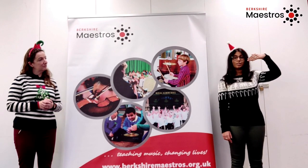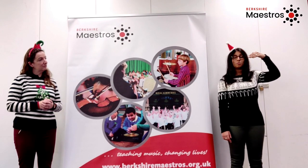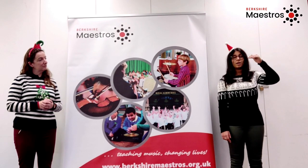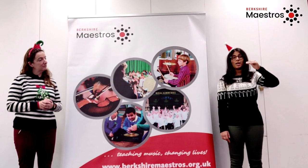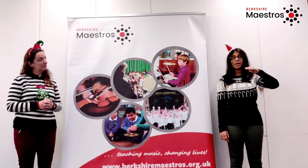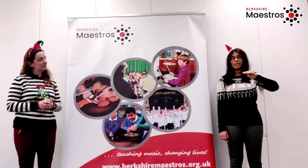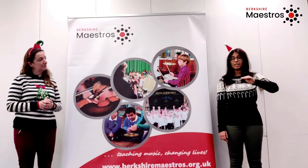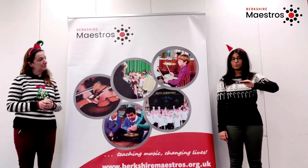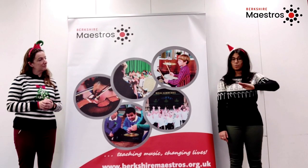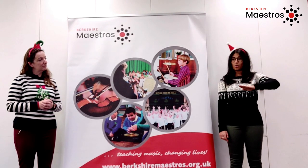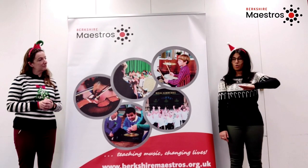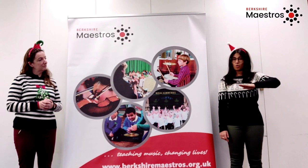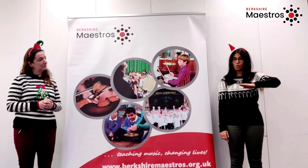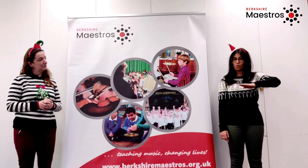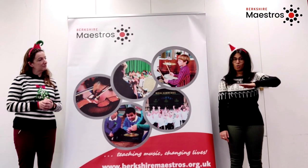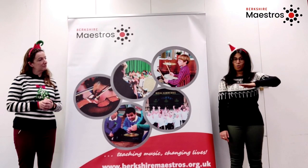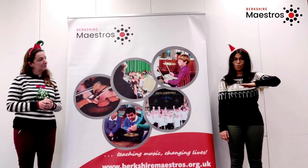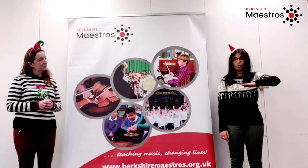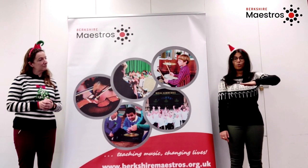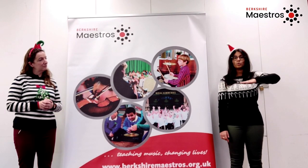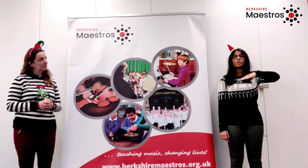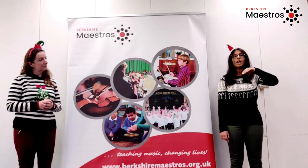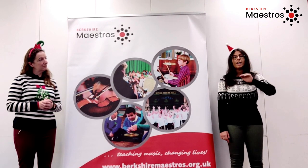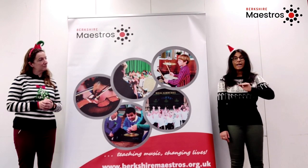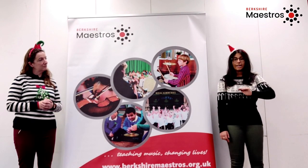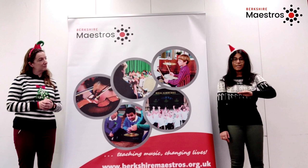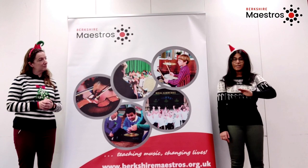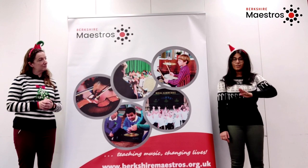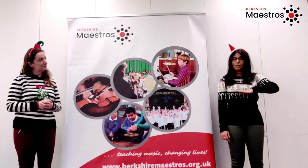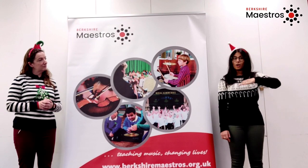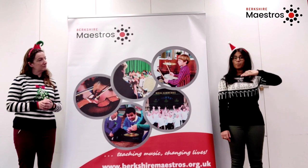wind made moon. In the